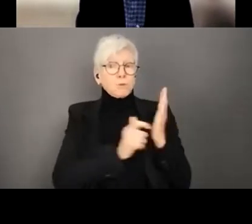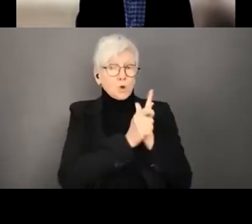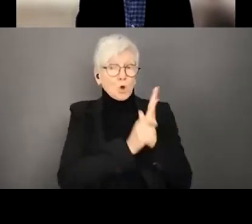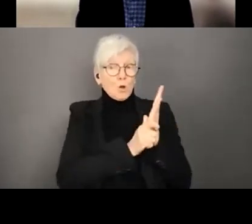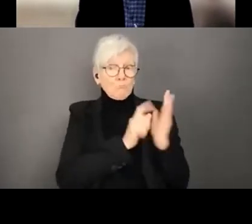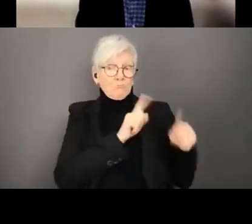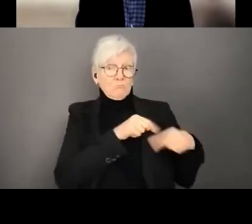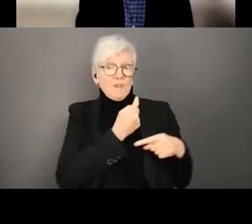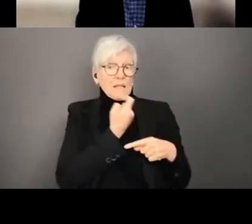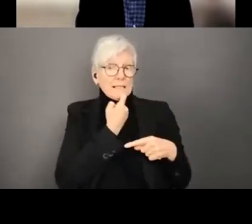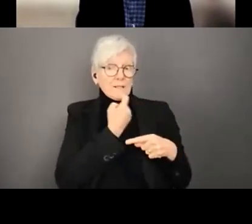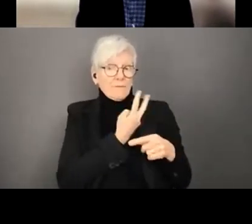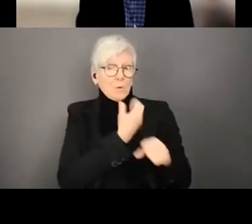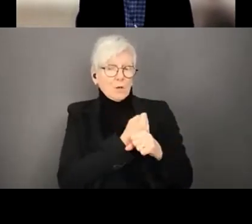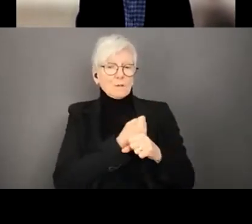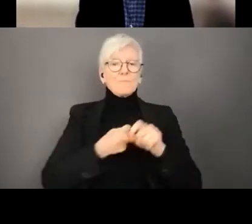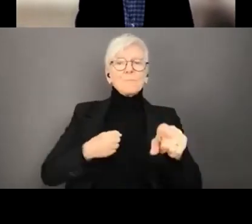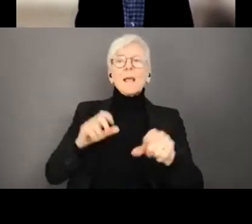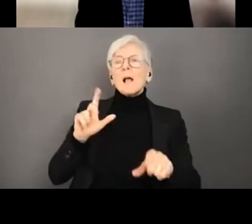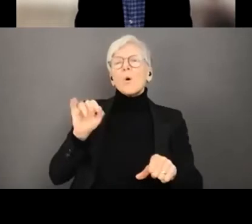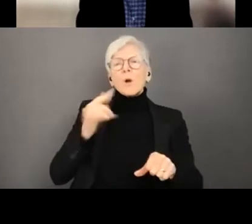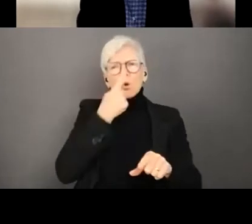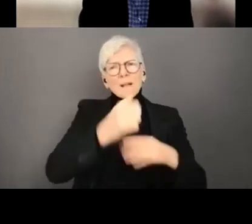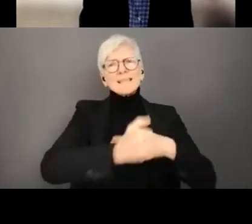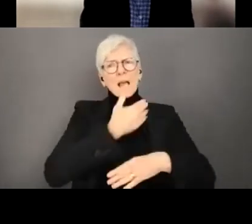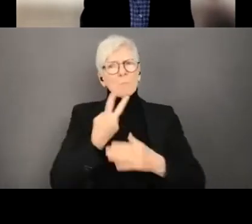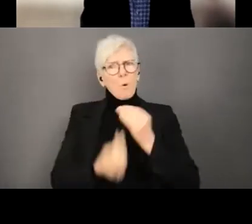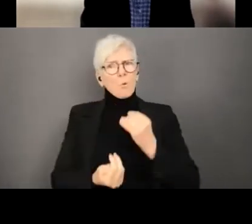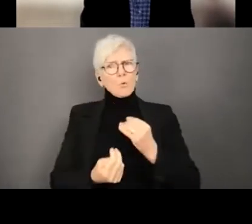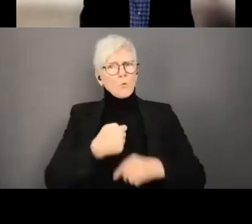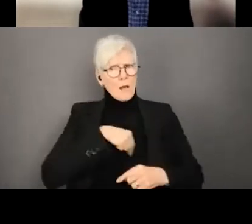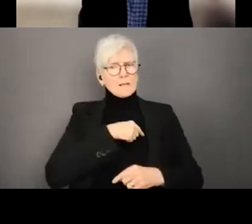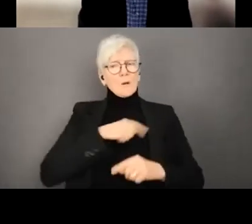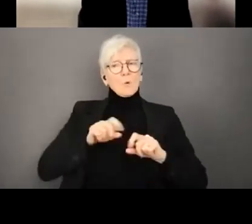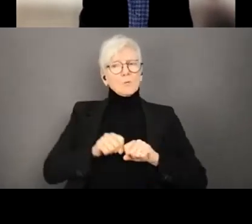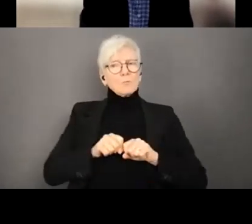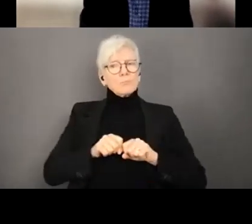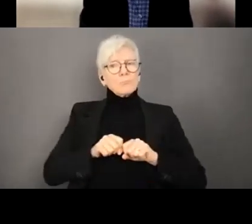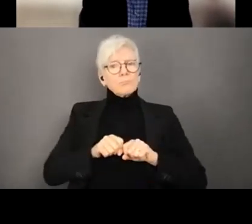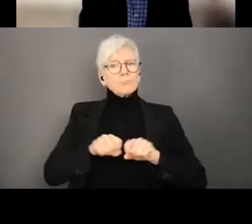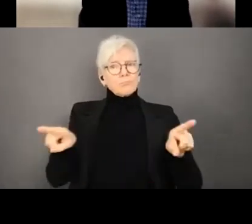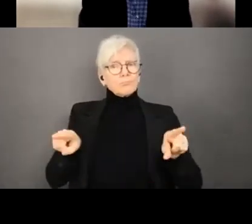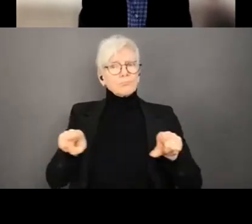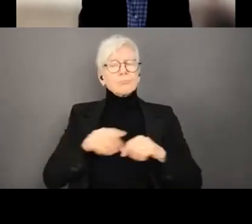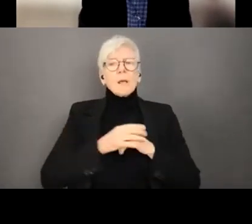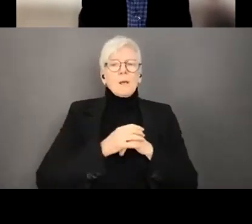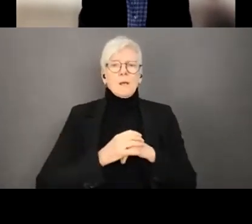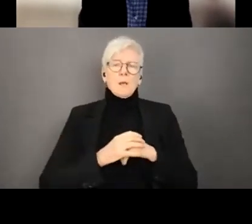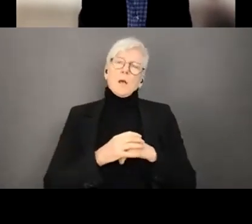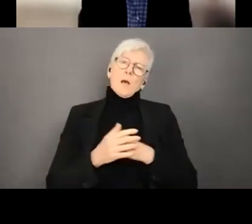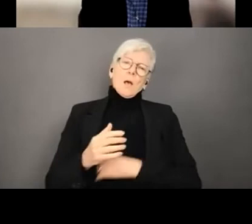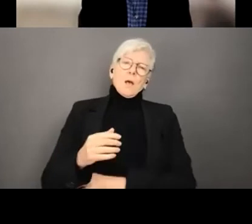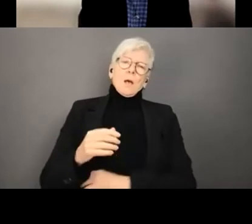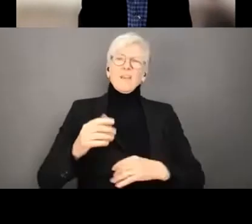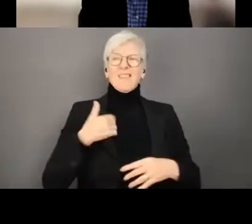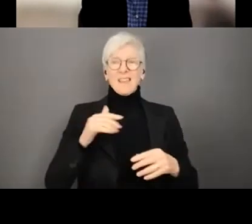So maybe send them to us, Kieran, and yes. When we post our webinar, we'll make those available for the attendees. And I think with the themes of